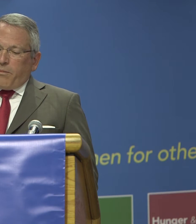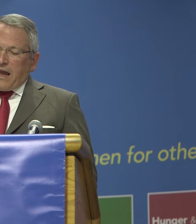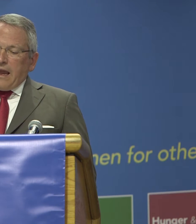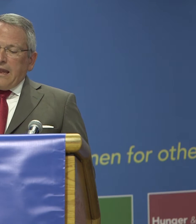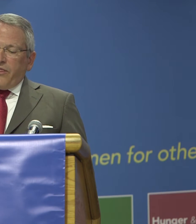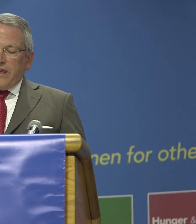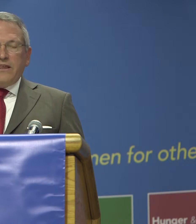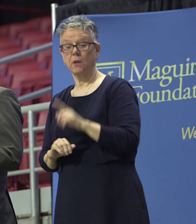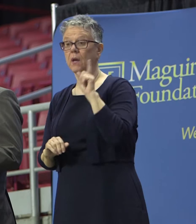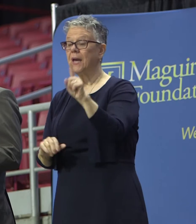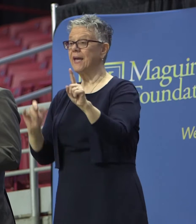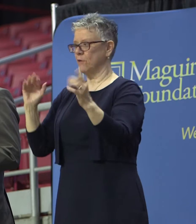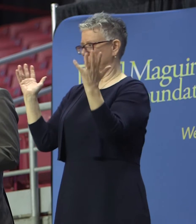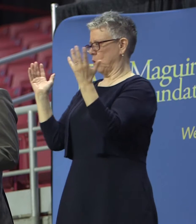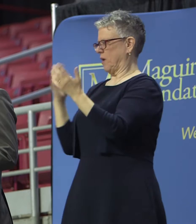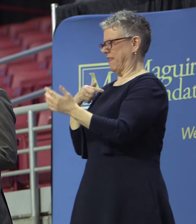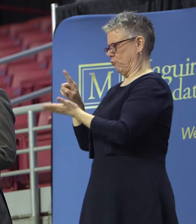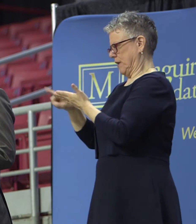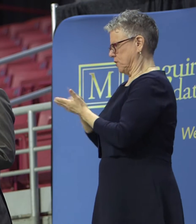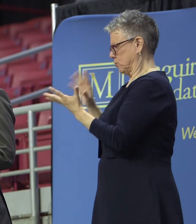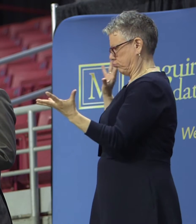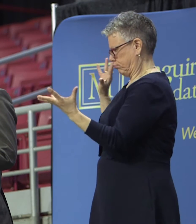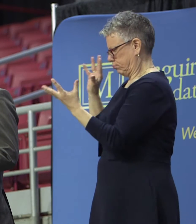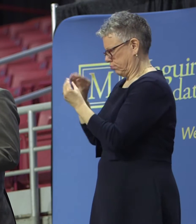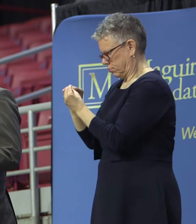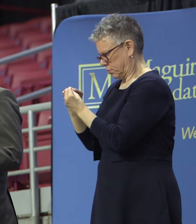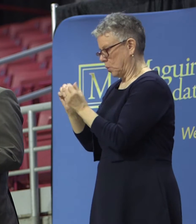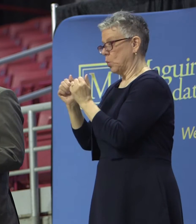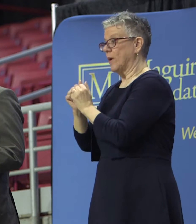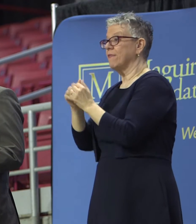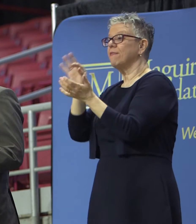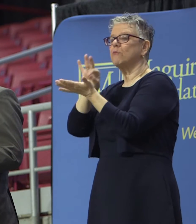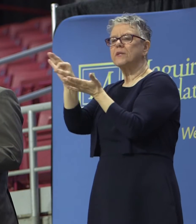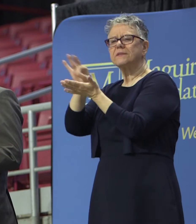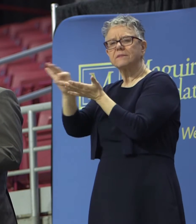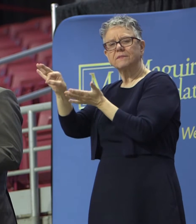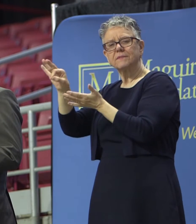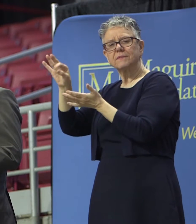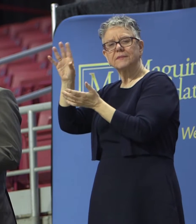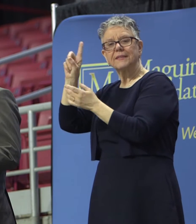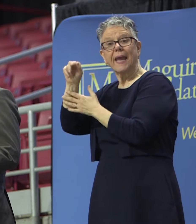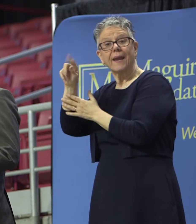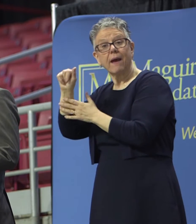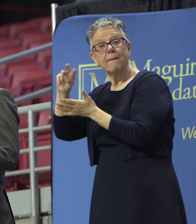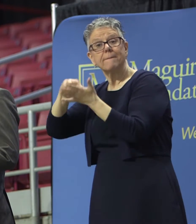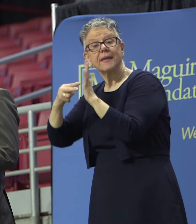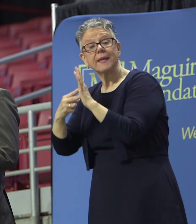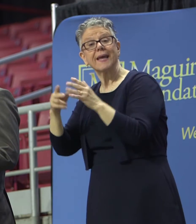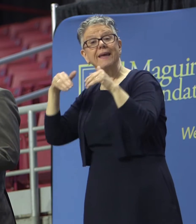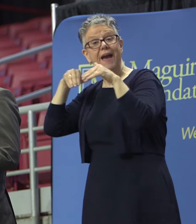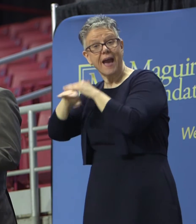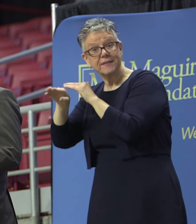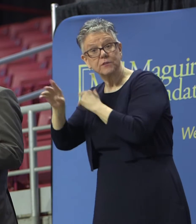you combine these findings with census data that indicate that access to a college degree